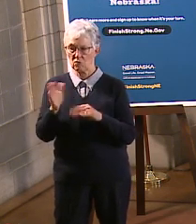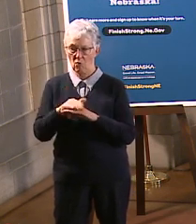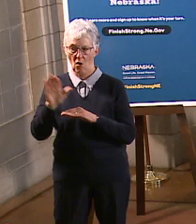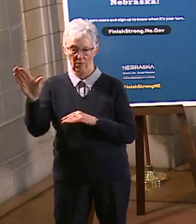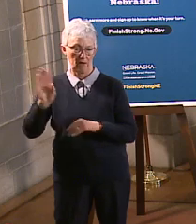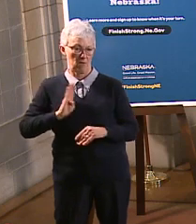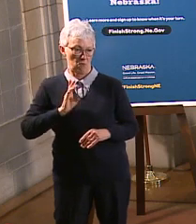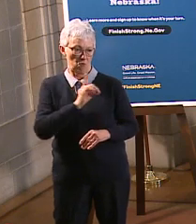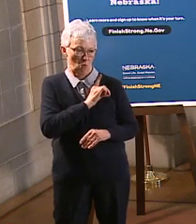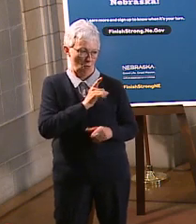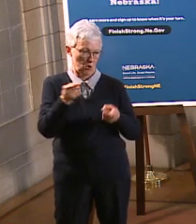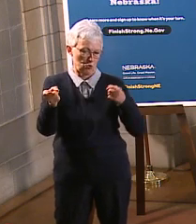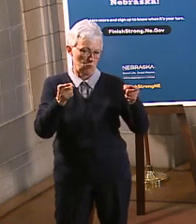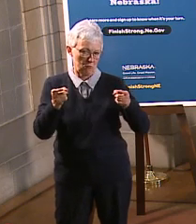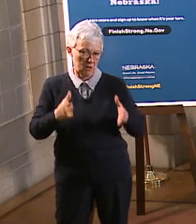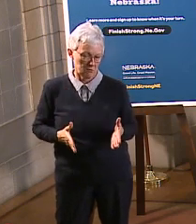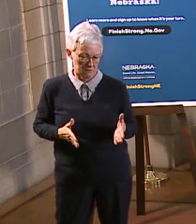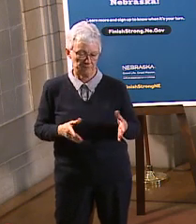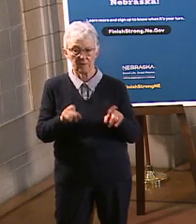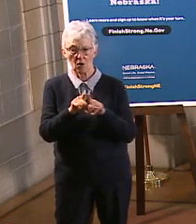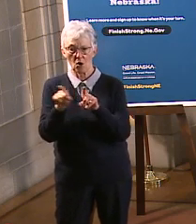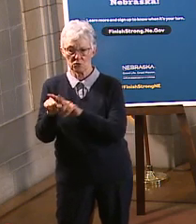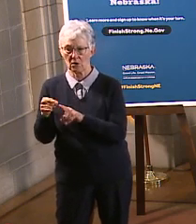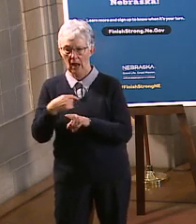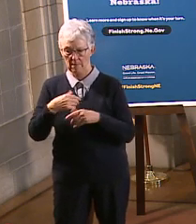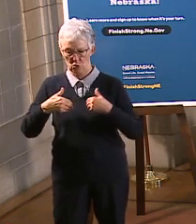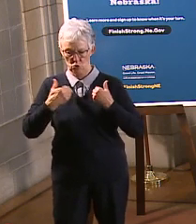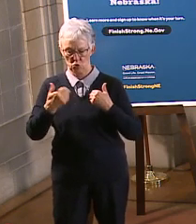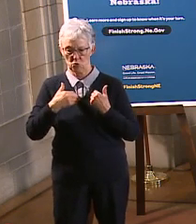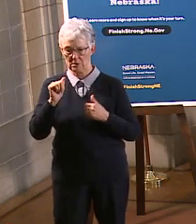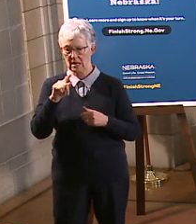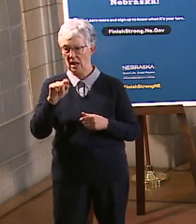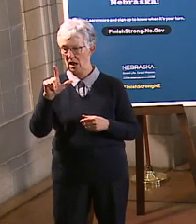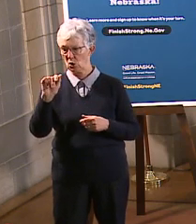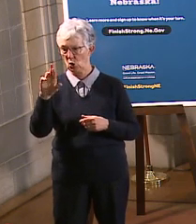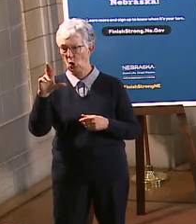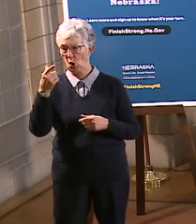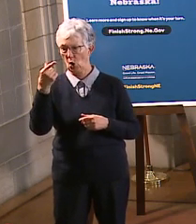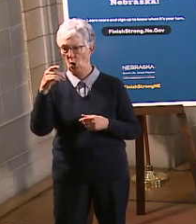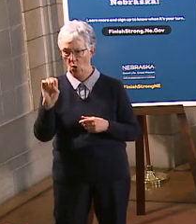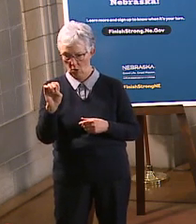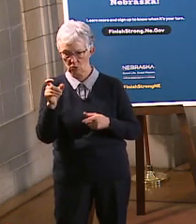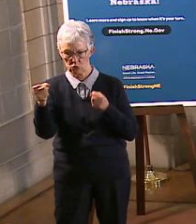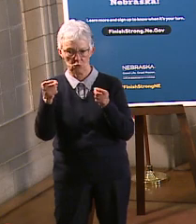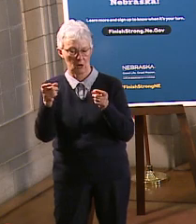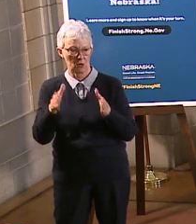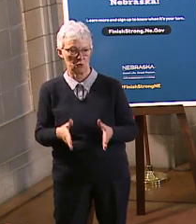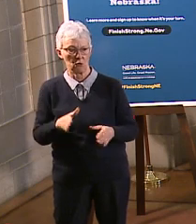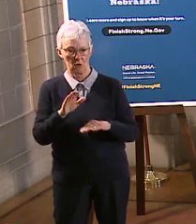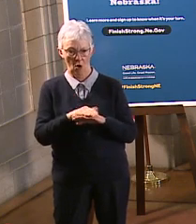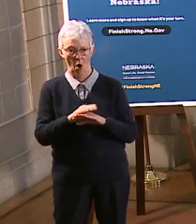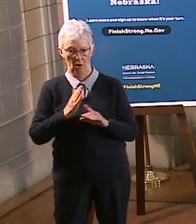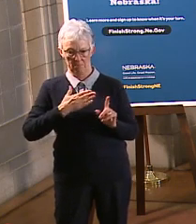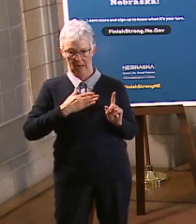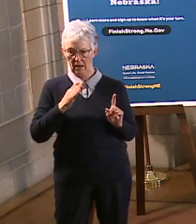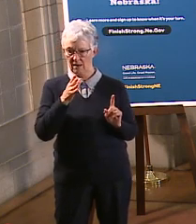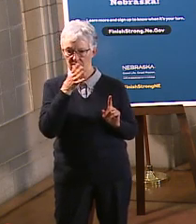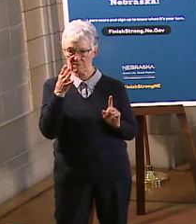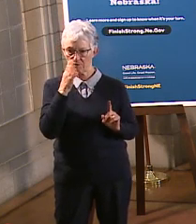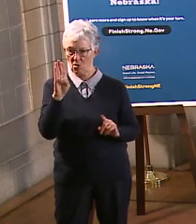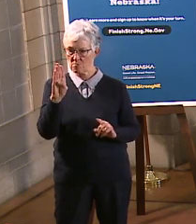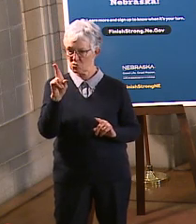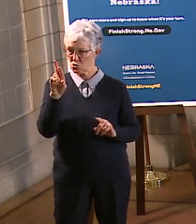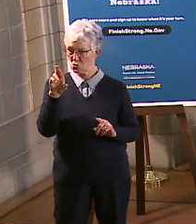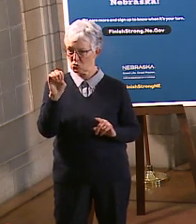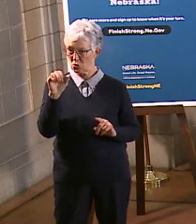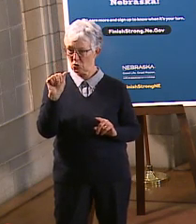am also have the privilege of serving as a Youth at-Large Director on the Nebraska Farm Bureau Board of Directors. Again, if it wasn't for my past